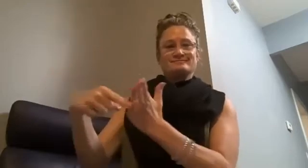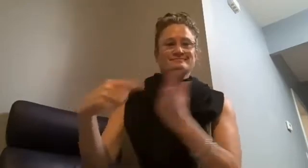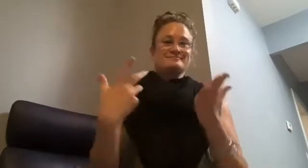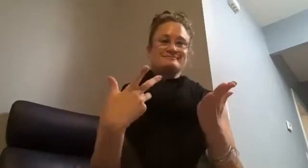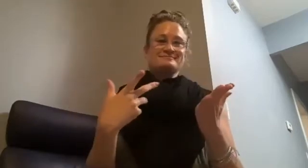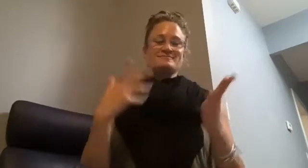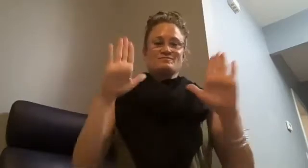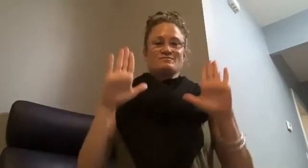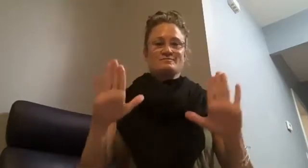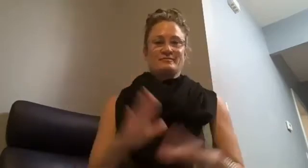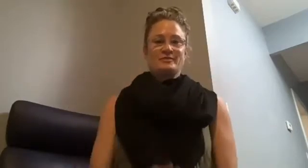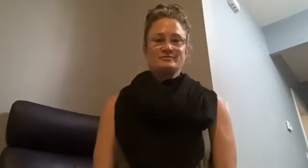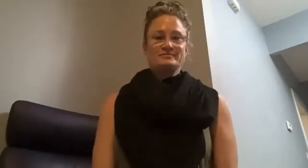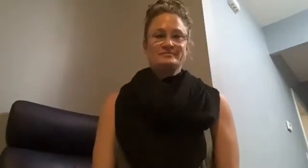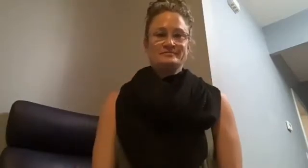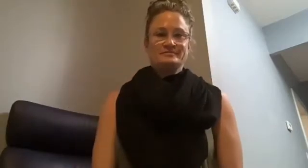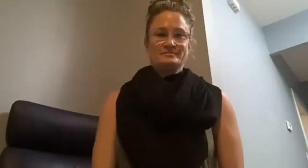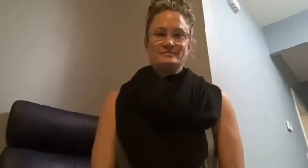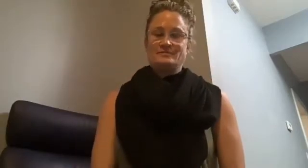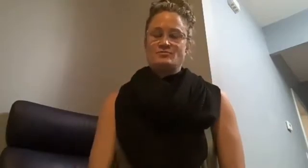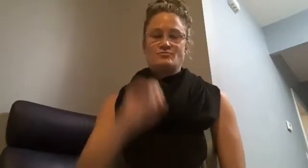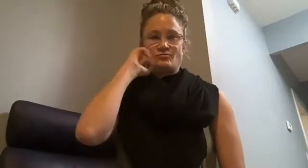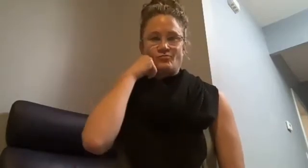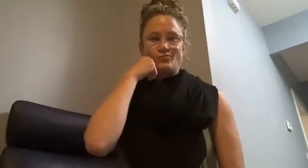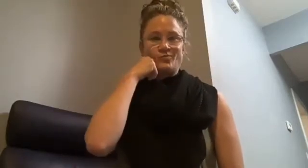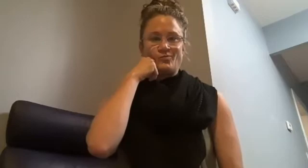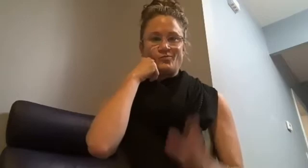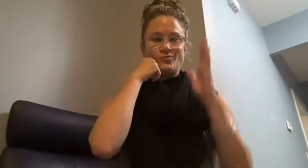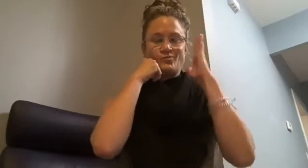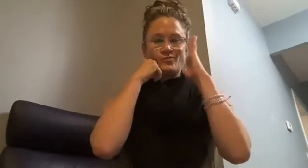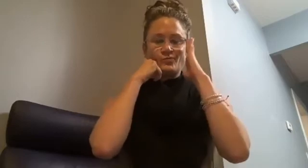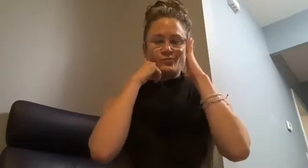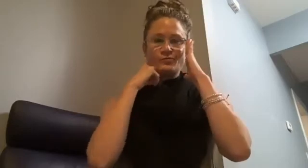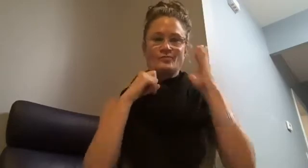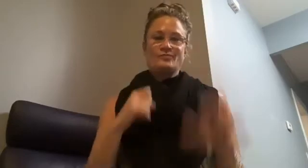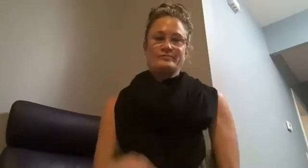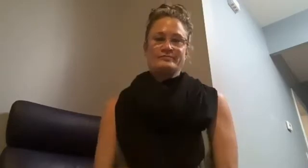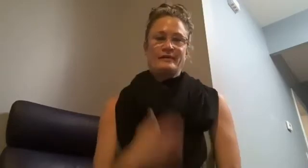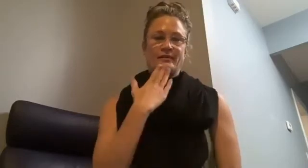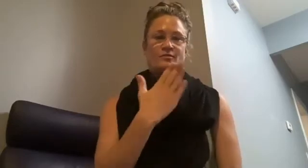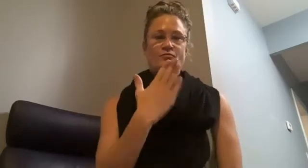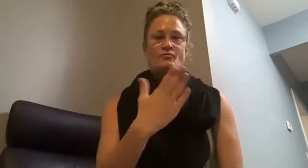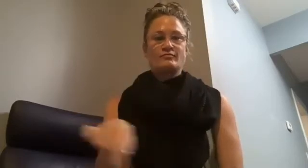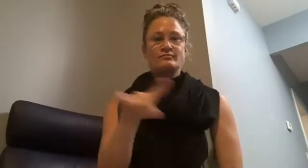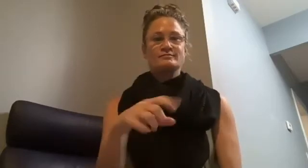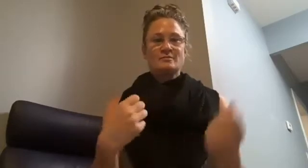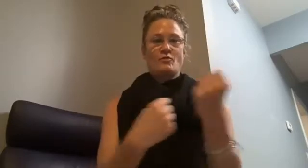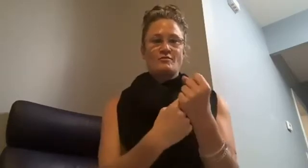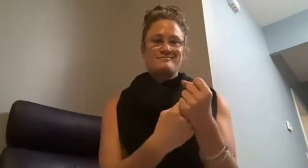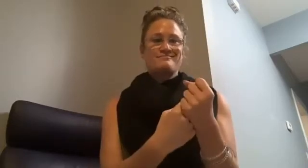It's been super cool to see. So I just want to thank all of you for your support, and now I'll introduce the